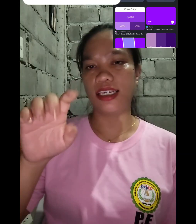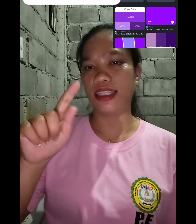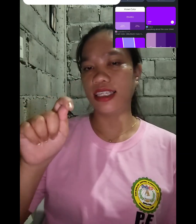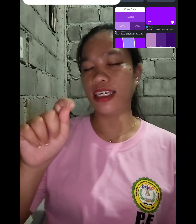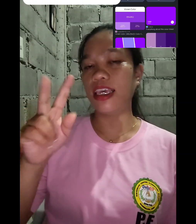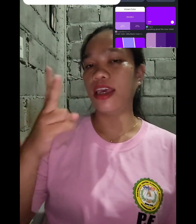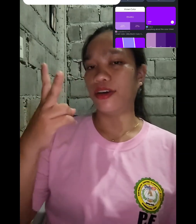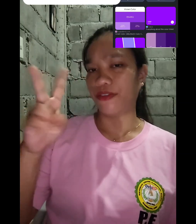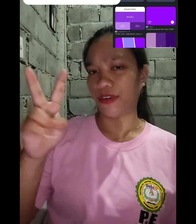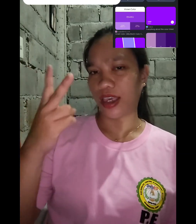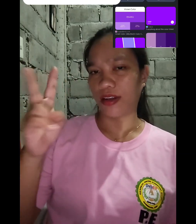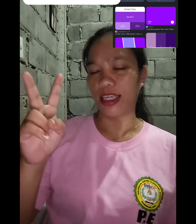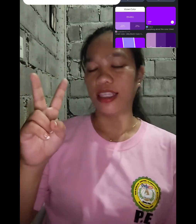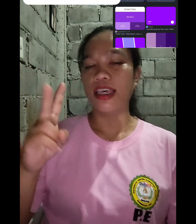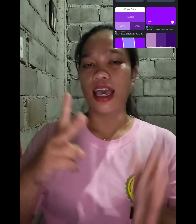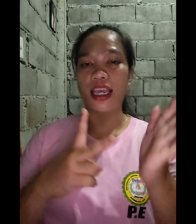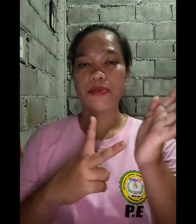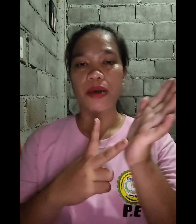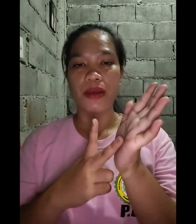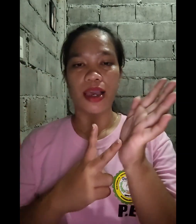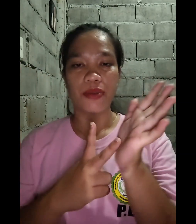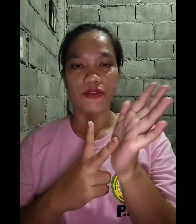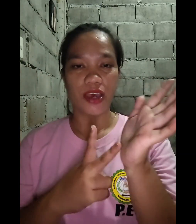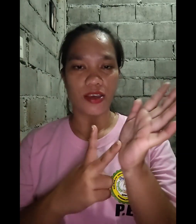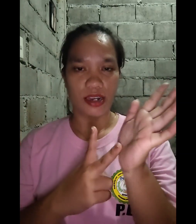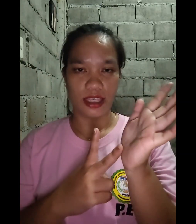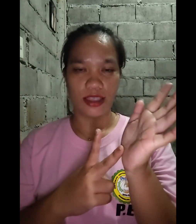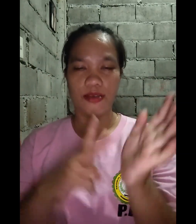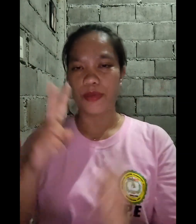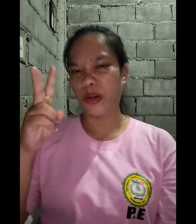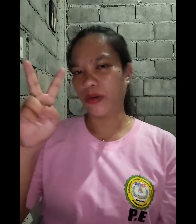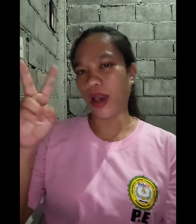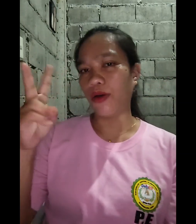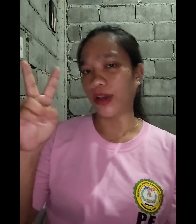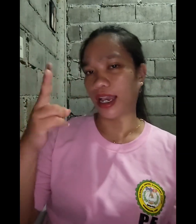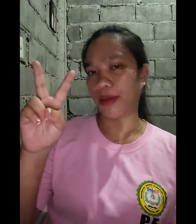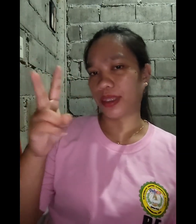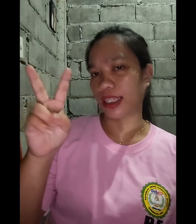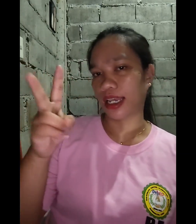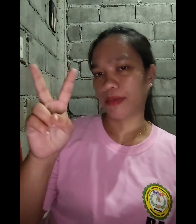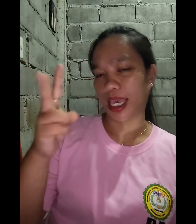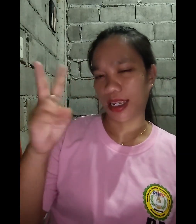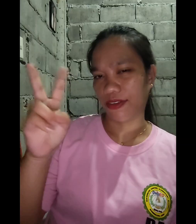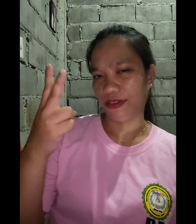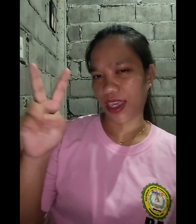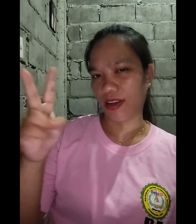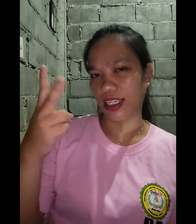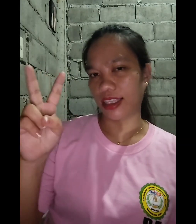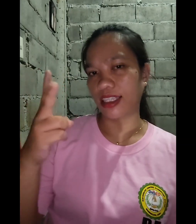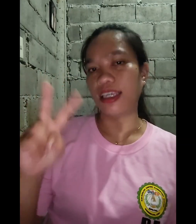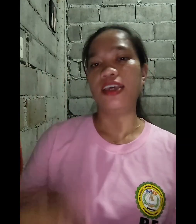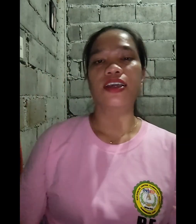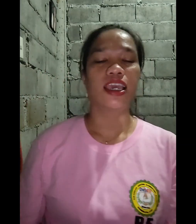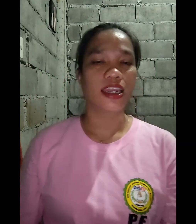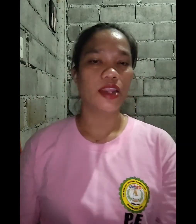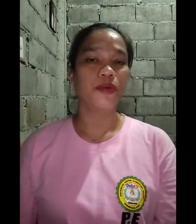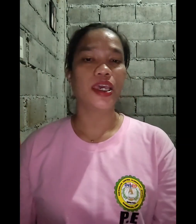V-I-O-L-E-T, violet. Ang iban magamit violet. Pero ako gagamit na lang ni violet. Okay, then we